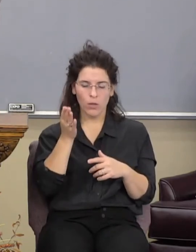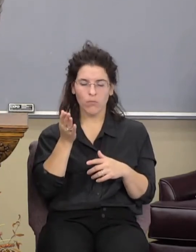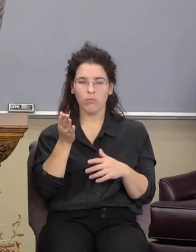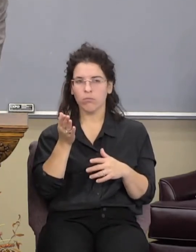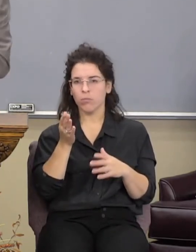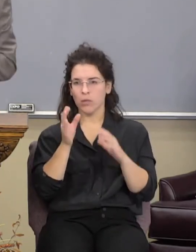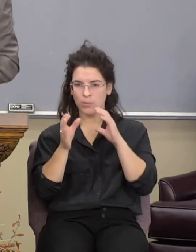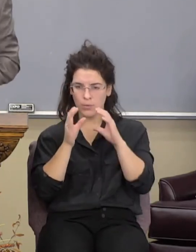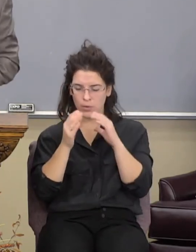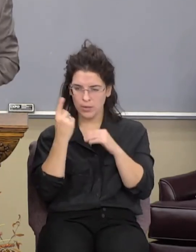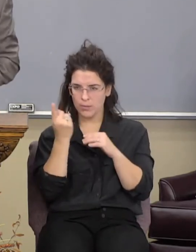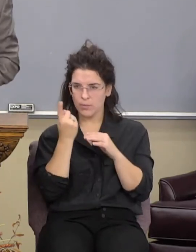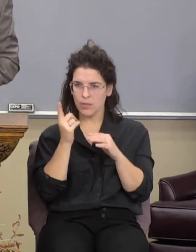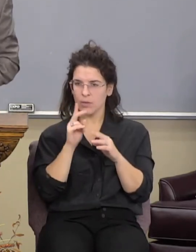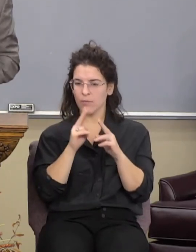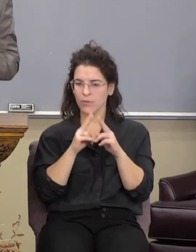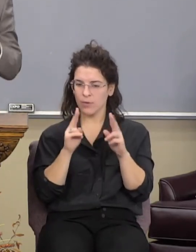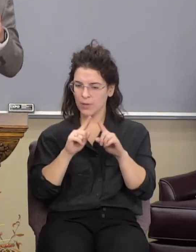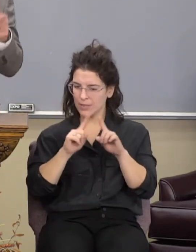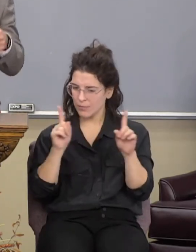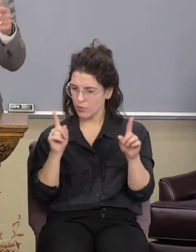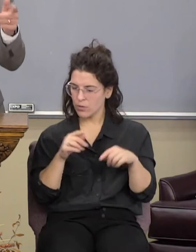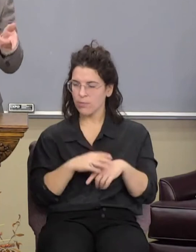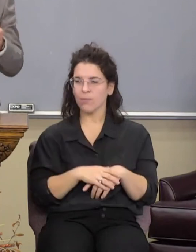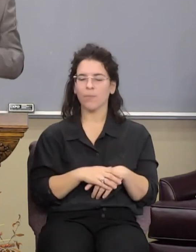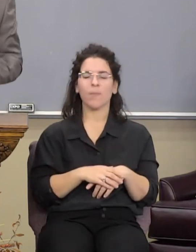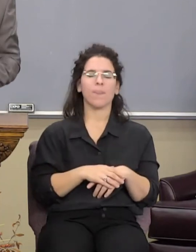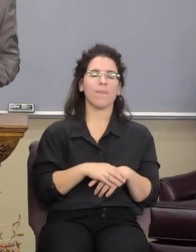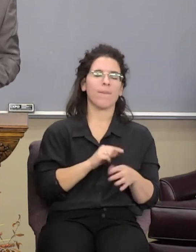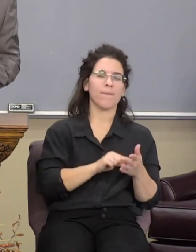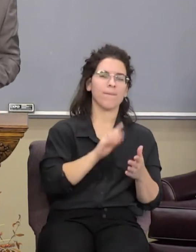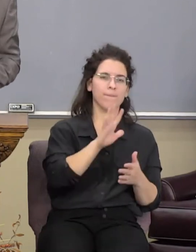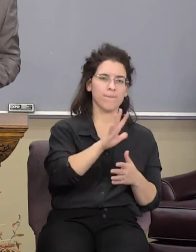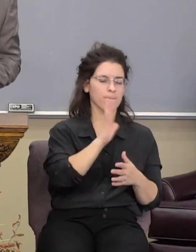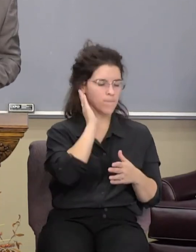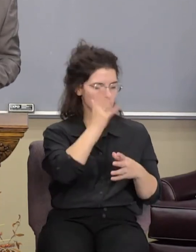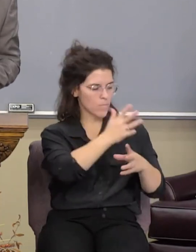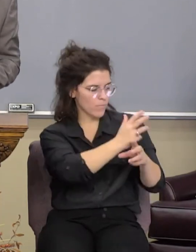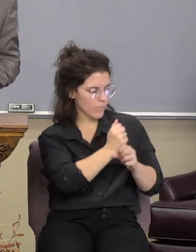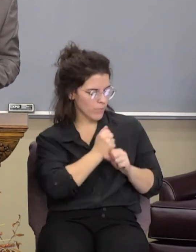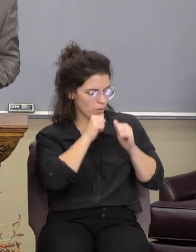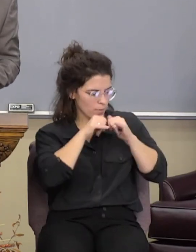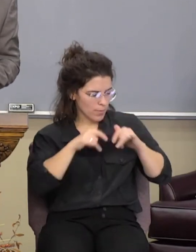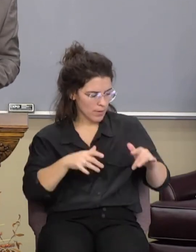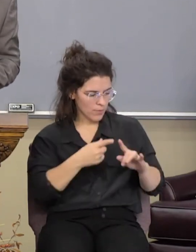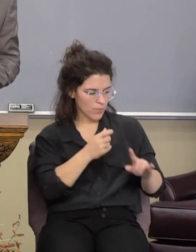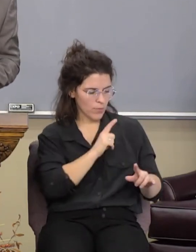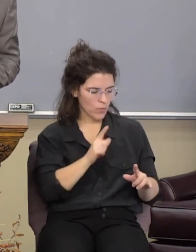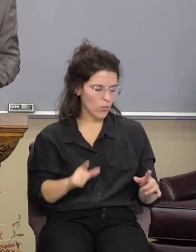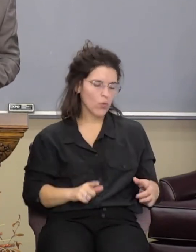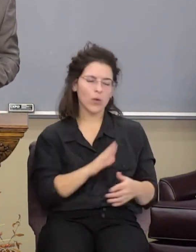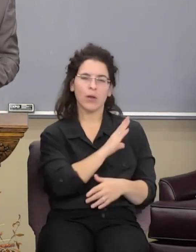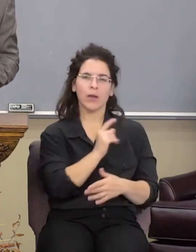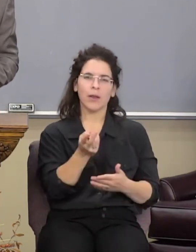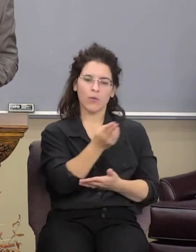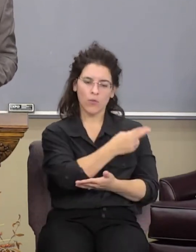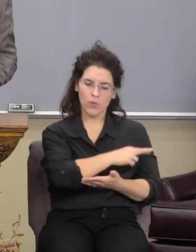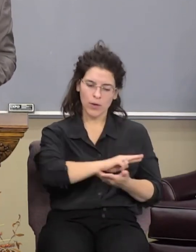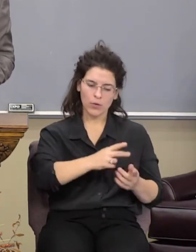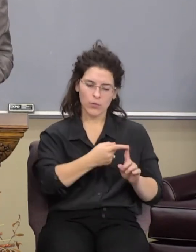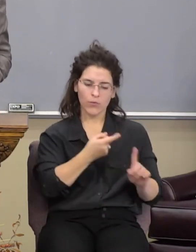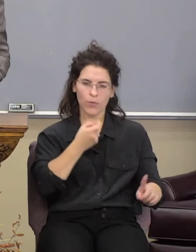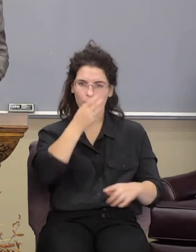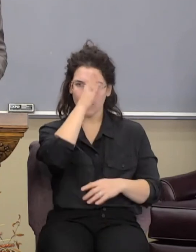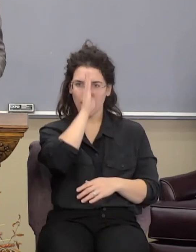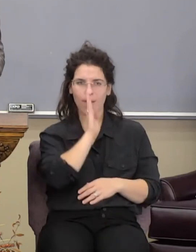he's going to communicate something quite different. Verse 5, he shall receive the blessing from the Lord and righteousness from the God